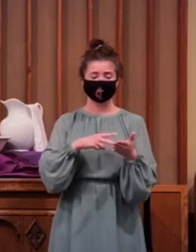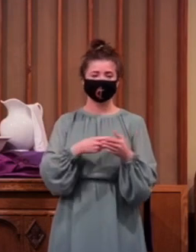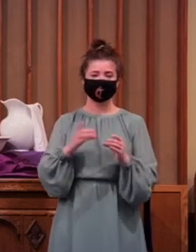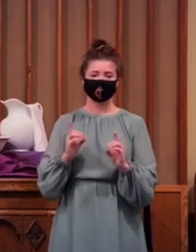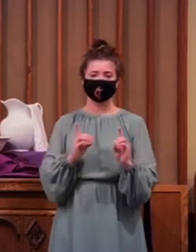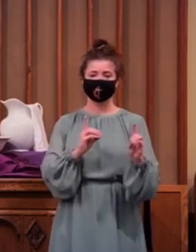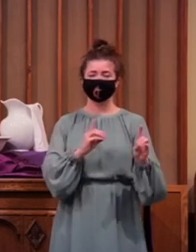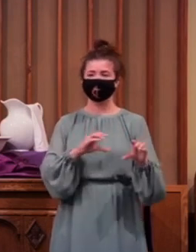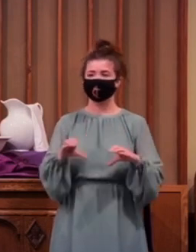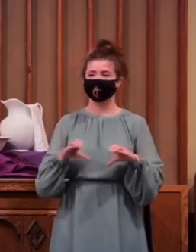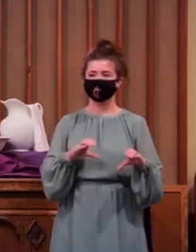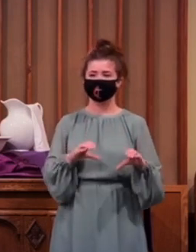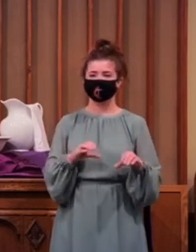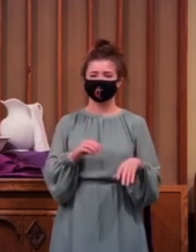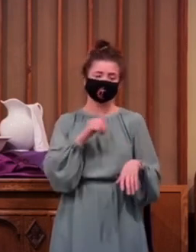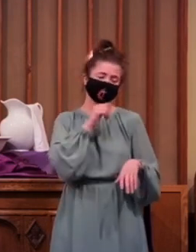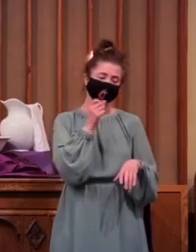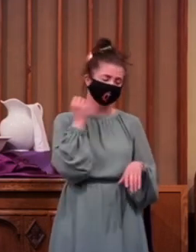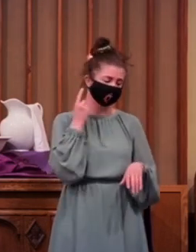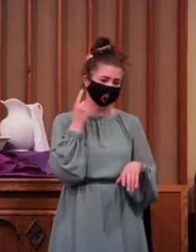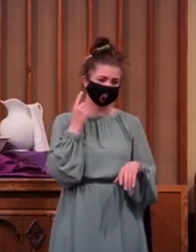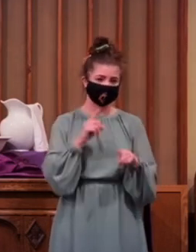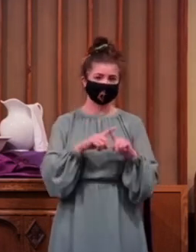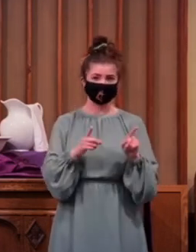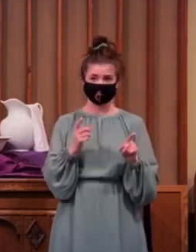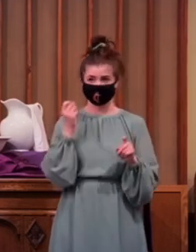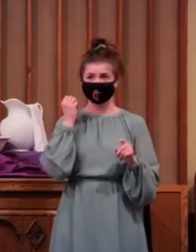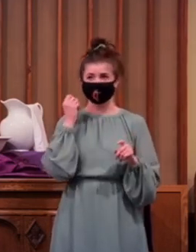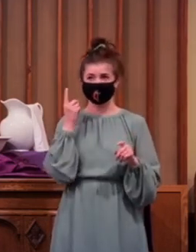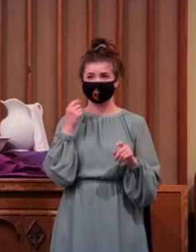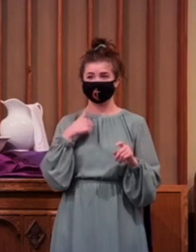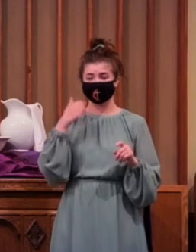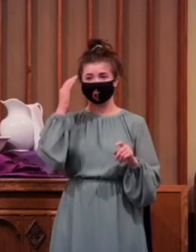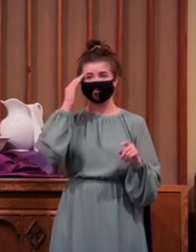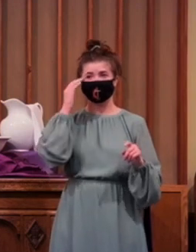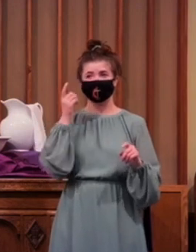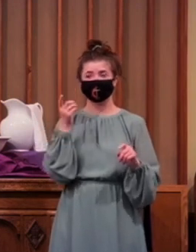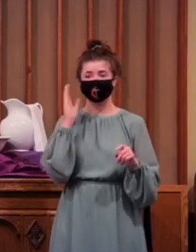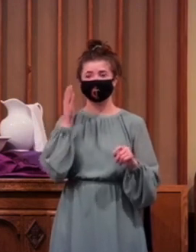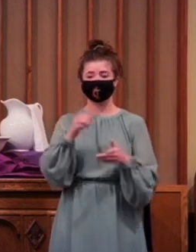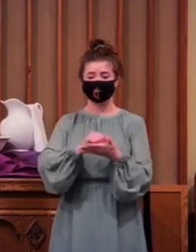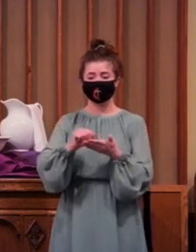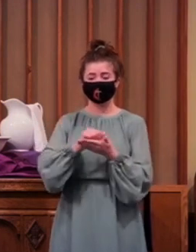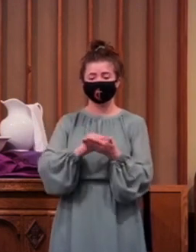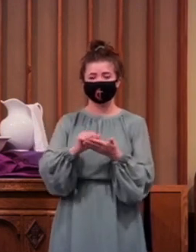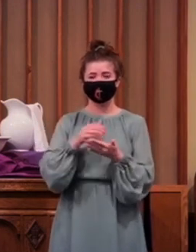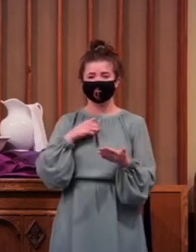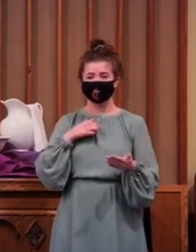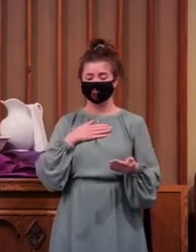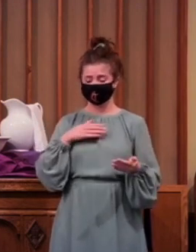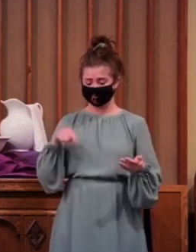There is no surprise there. What is surprising is that I know you would have washed my feet